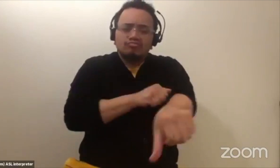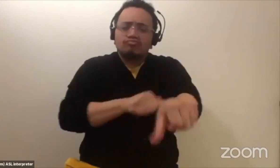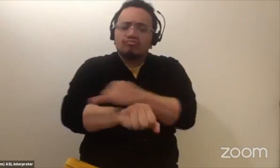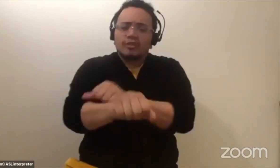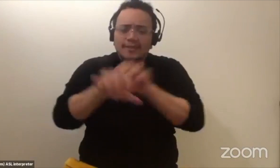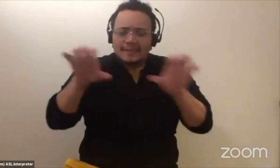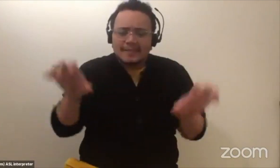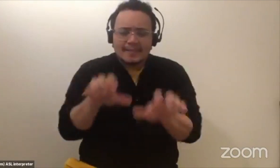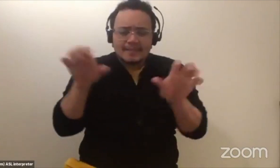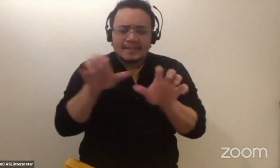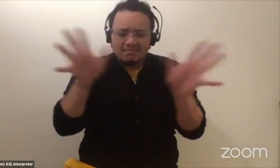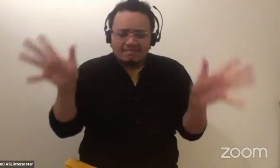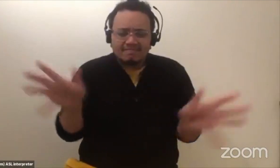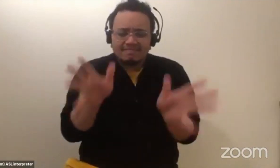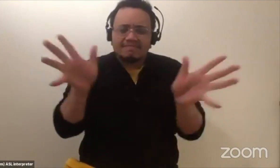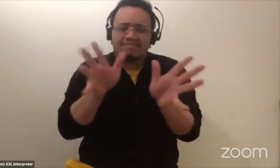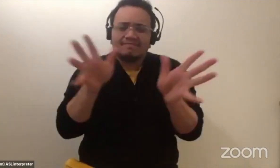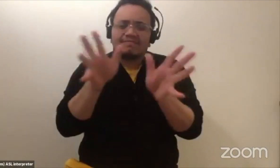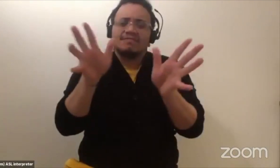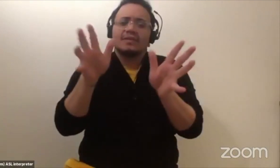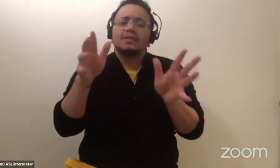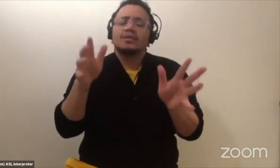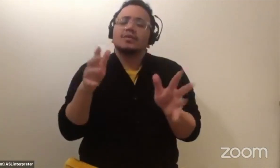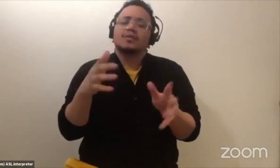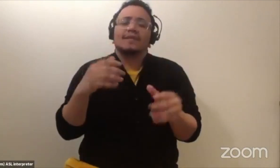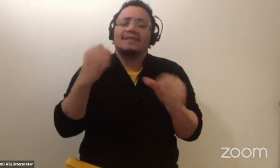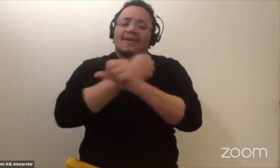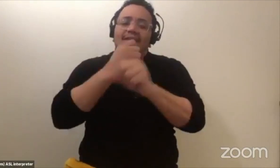on our path towards liberation.